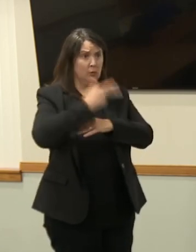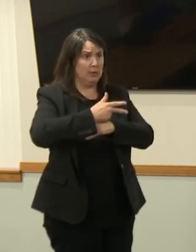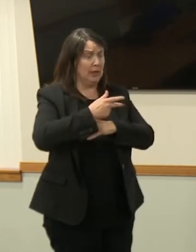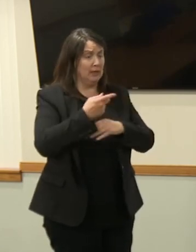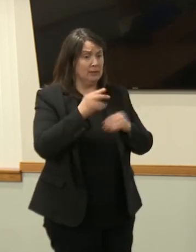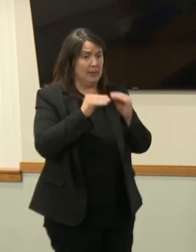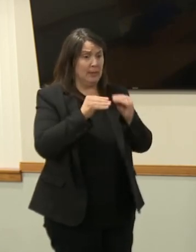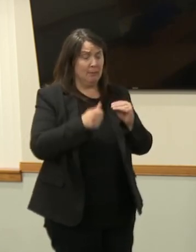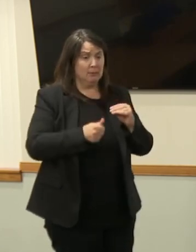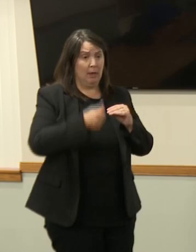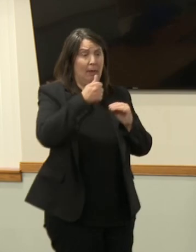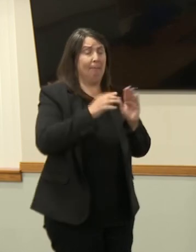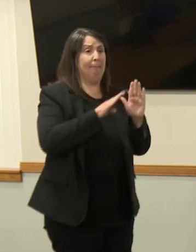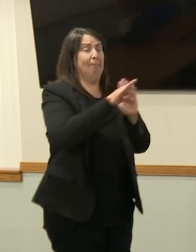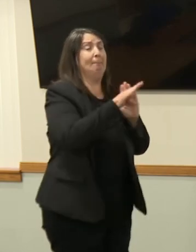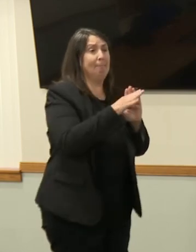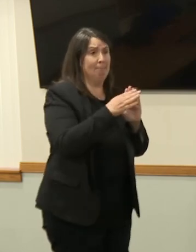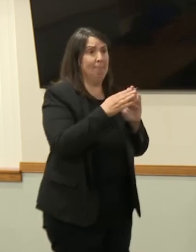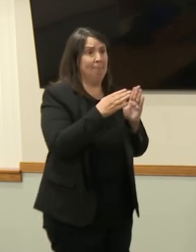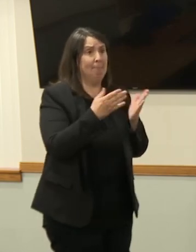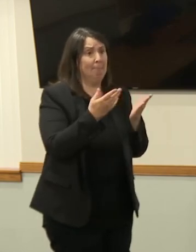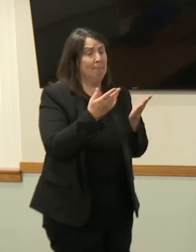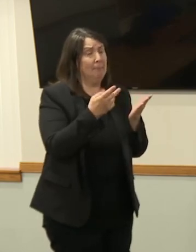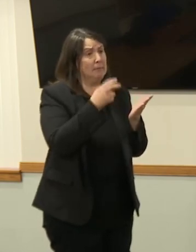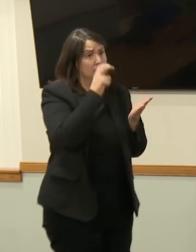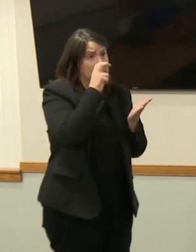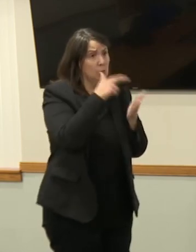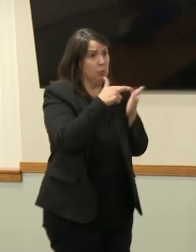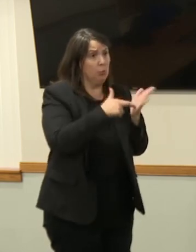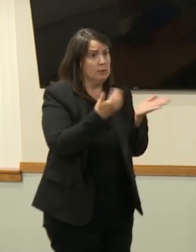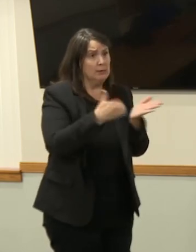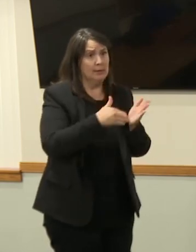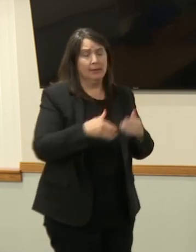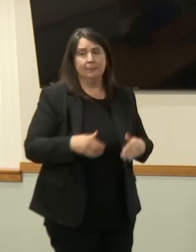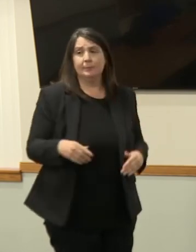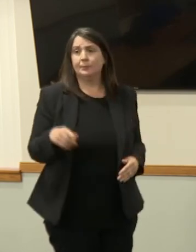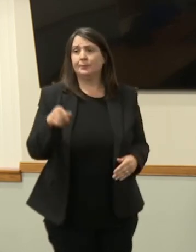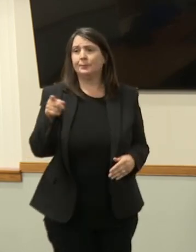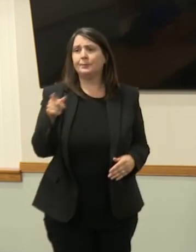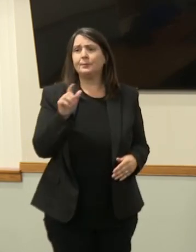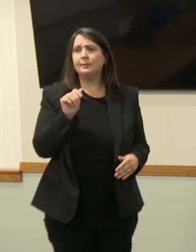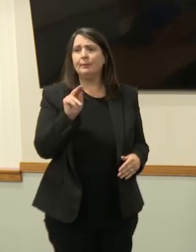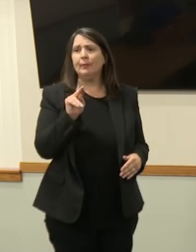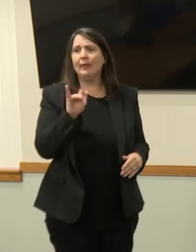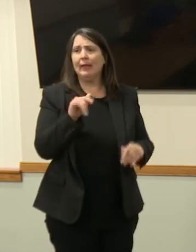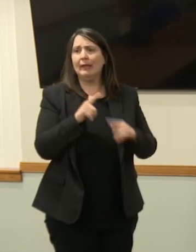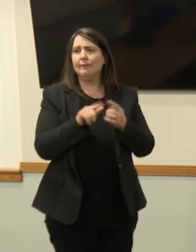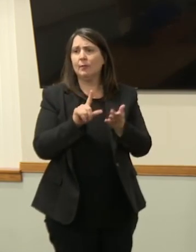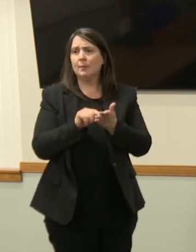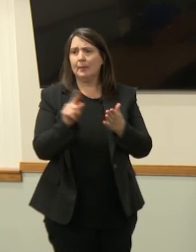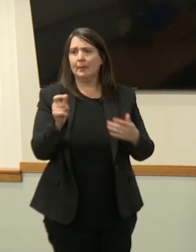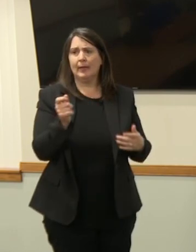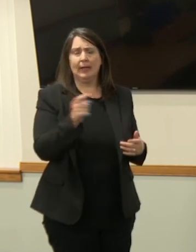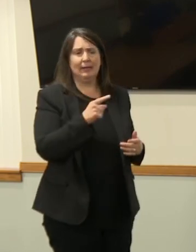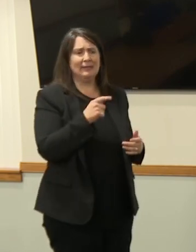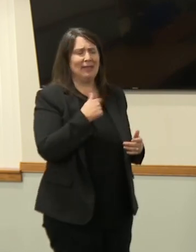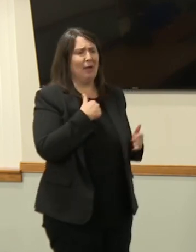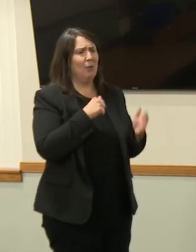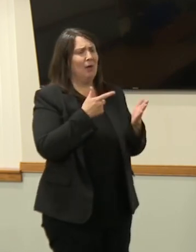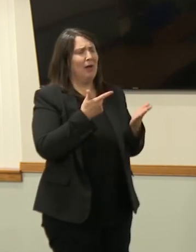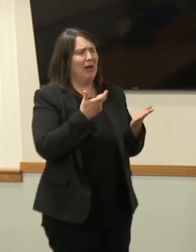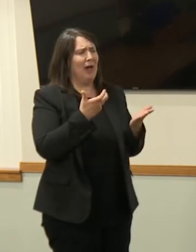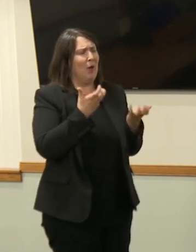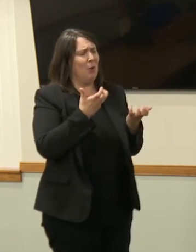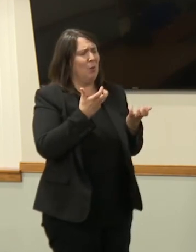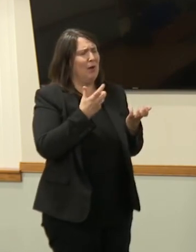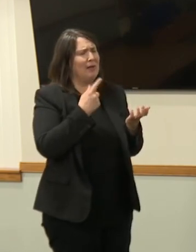type of race. Monica, one of the things that I would like to ask is to key back on one of the things Tim said.